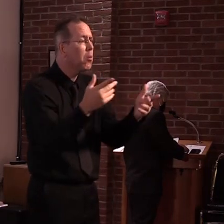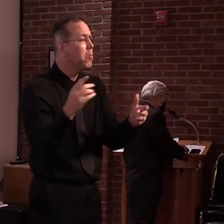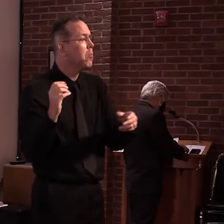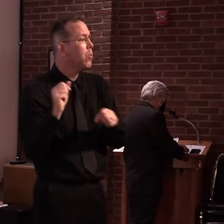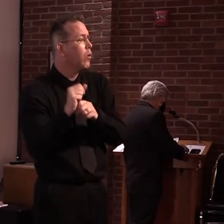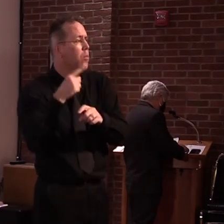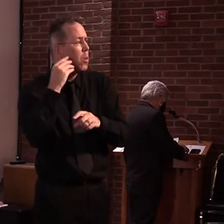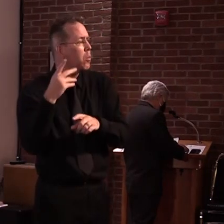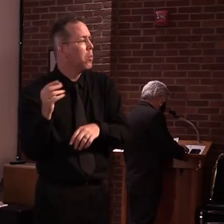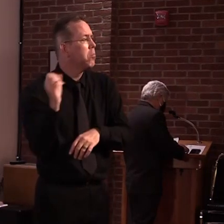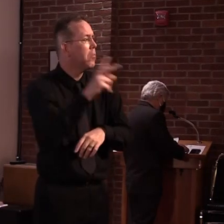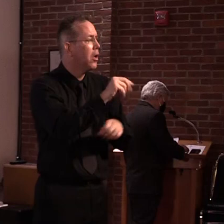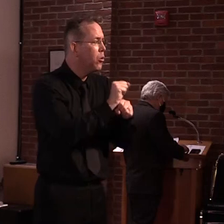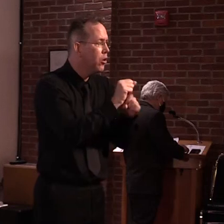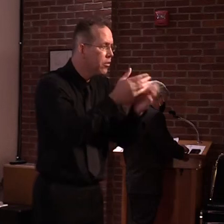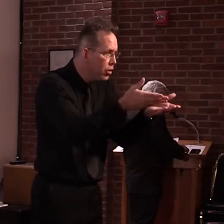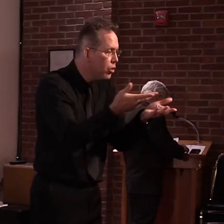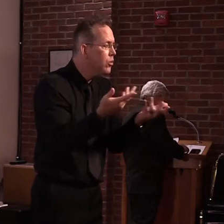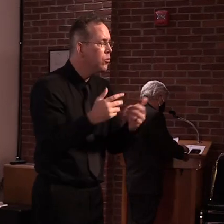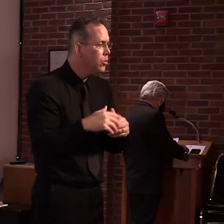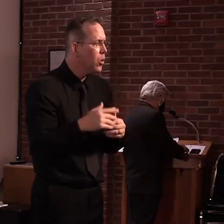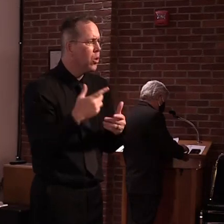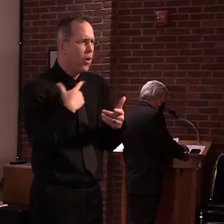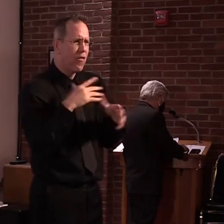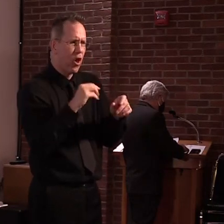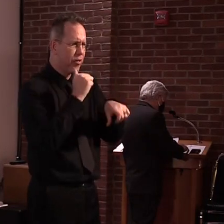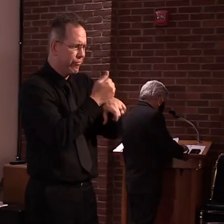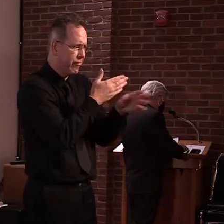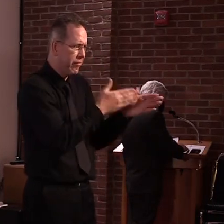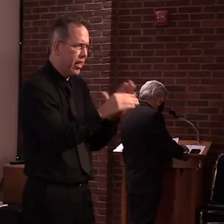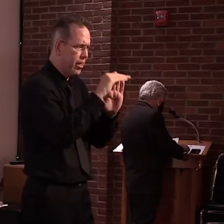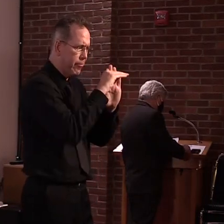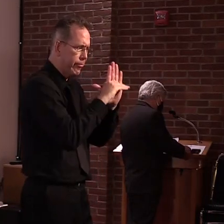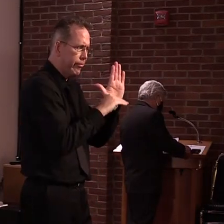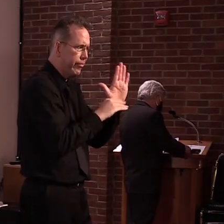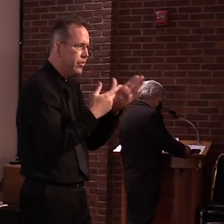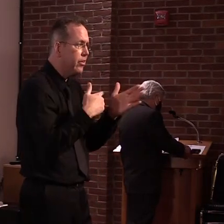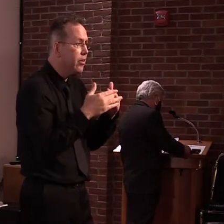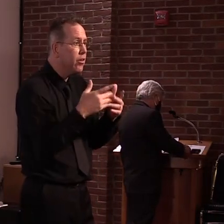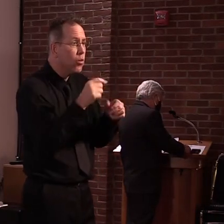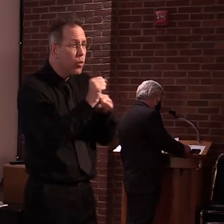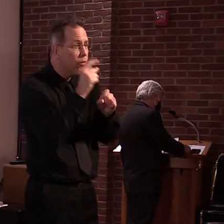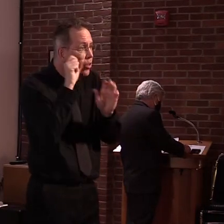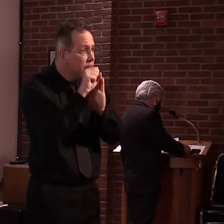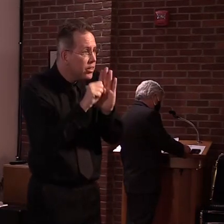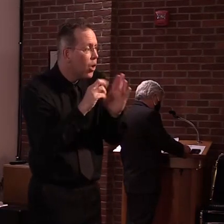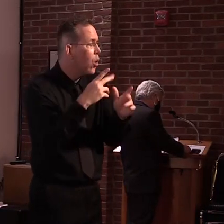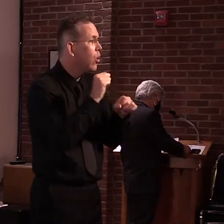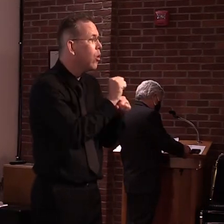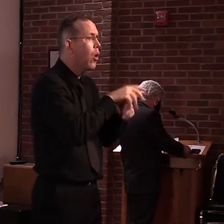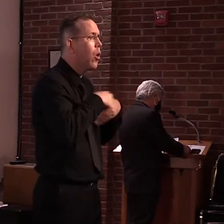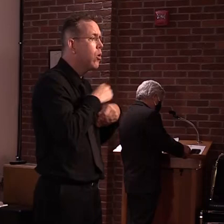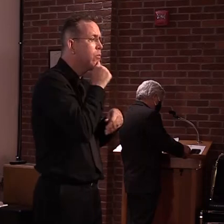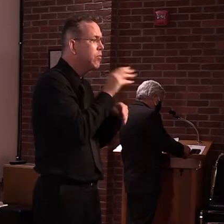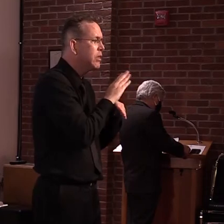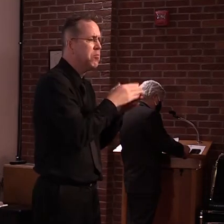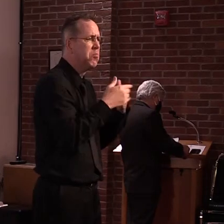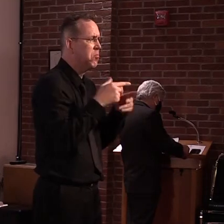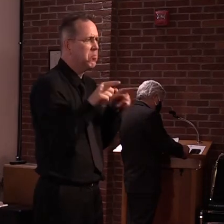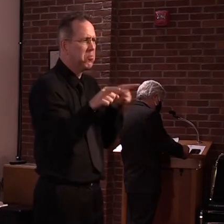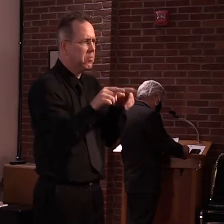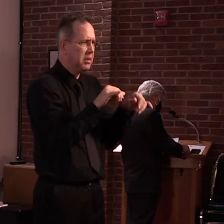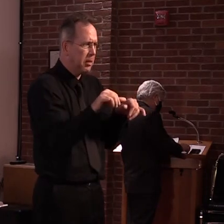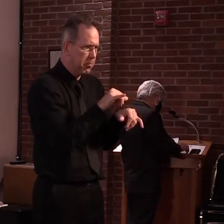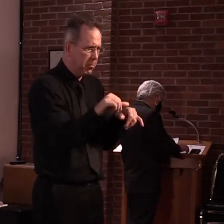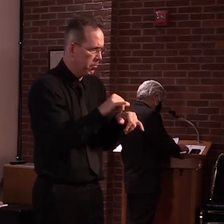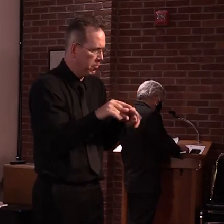the guidelines are the same, whether they work for the state of Vermont as an employer or any other employer. So if there are areas where